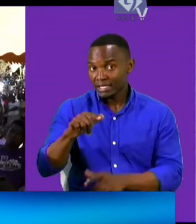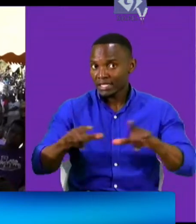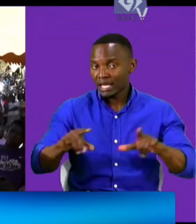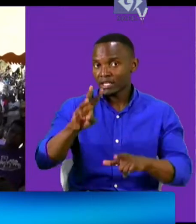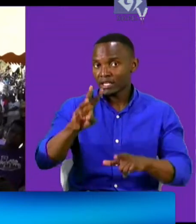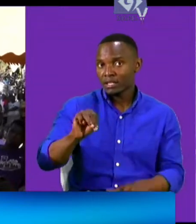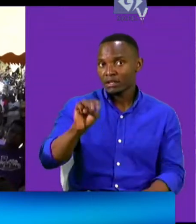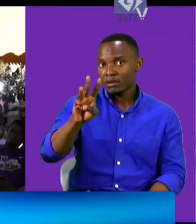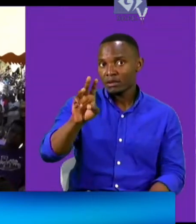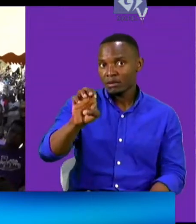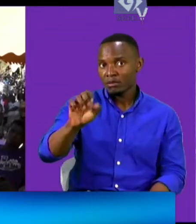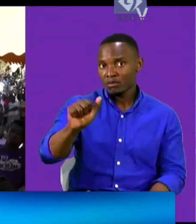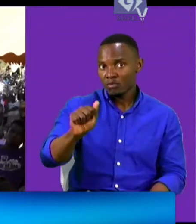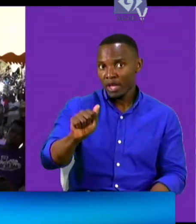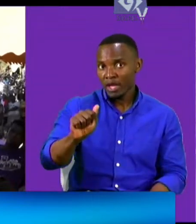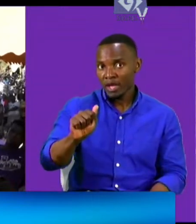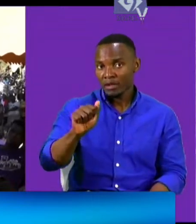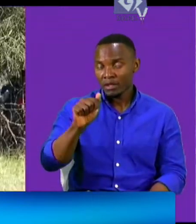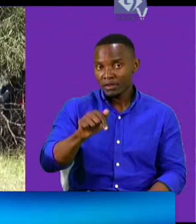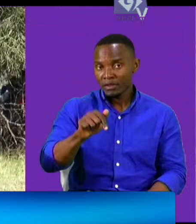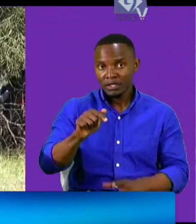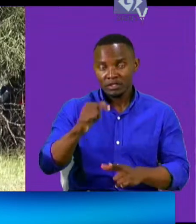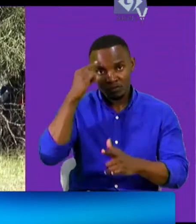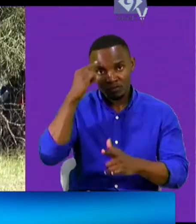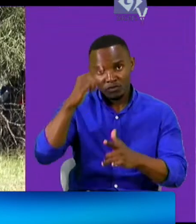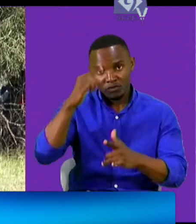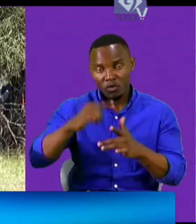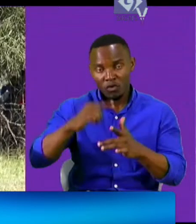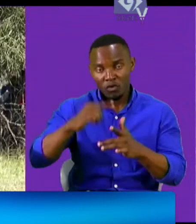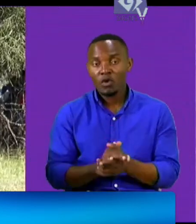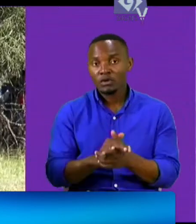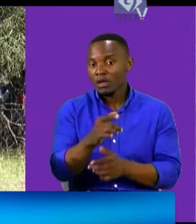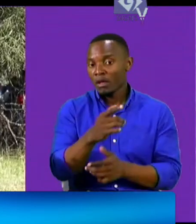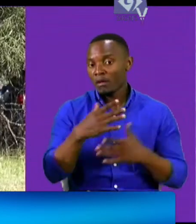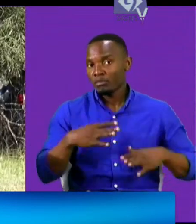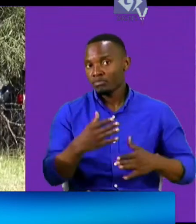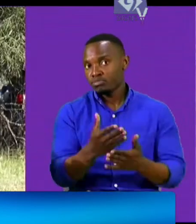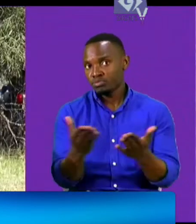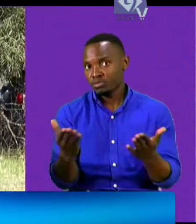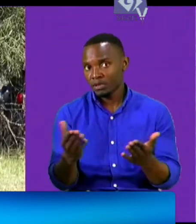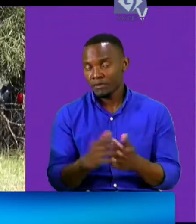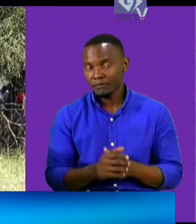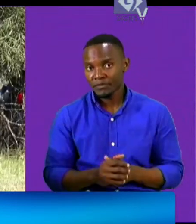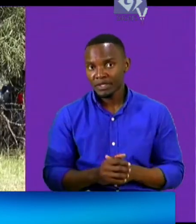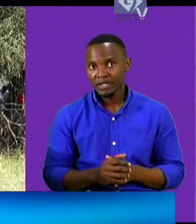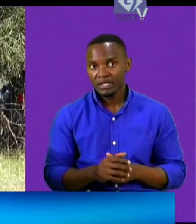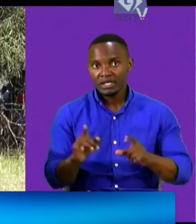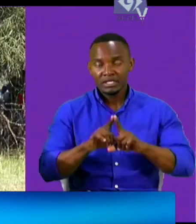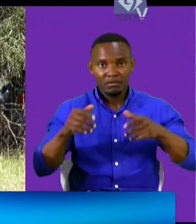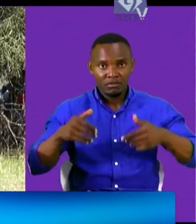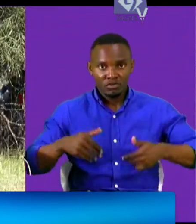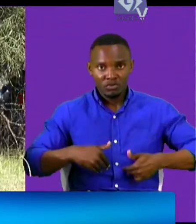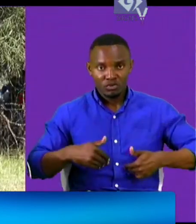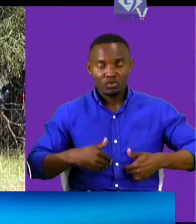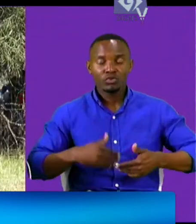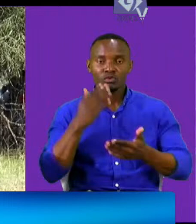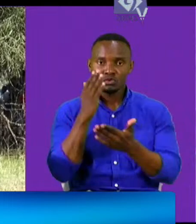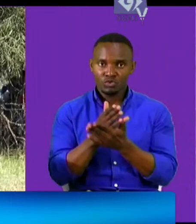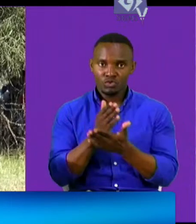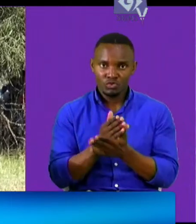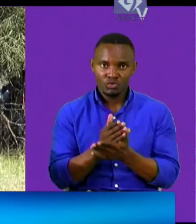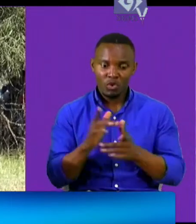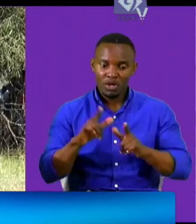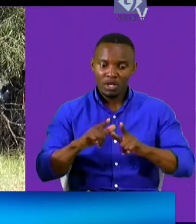ya 39 clans of Bere. Imetupea tension kubwa sana kama vijana. Ni ukweli title deeds kuna